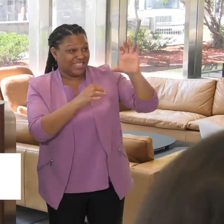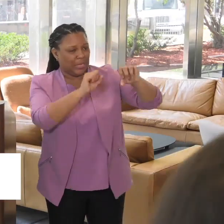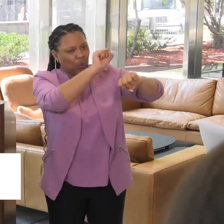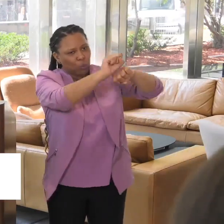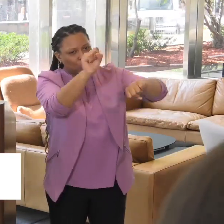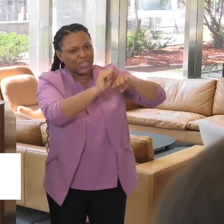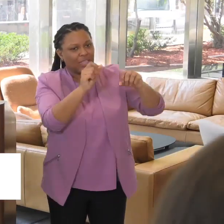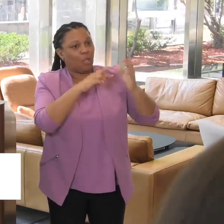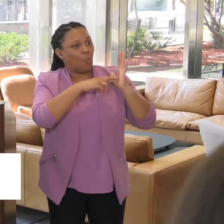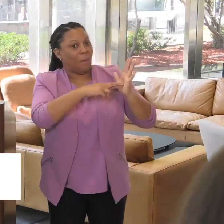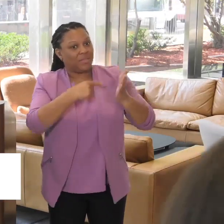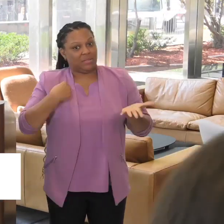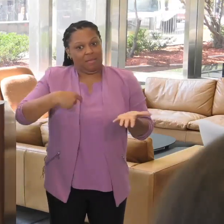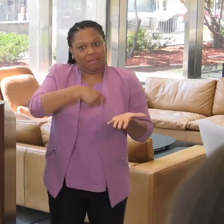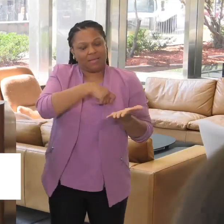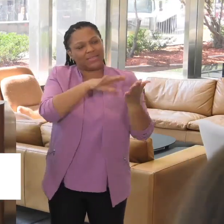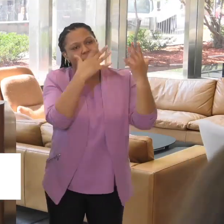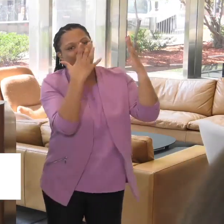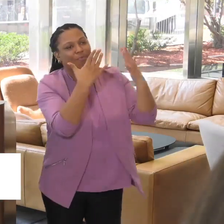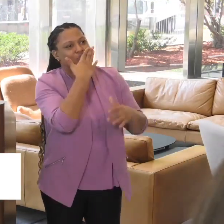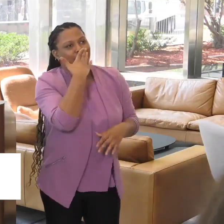round of applause.